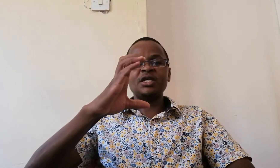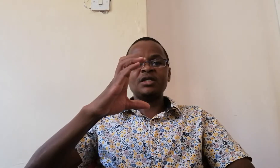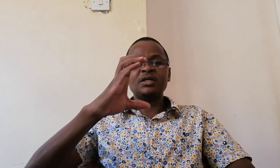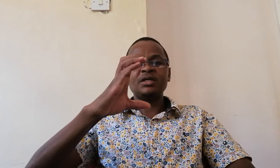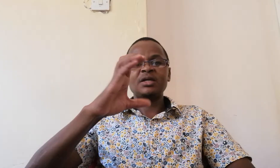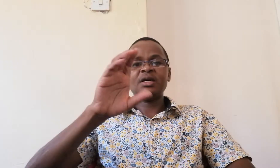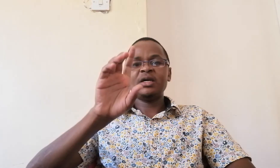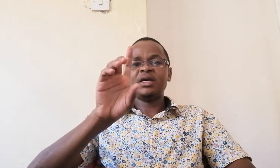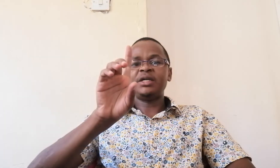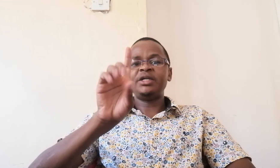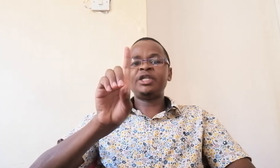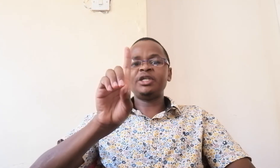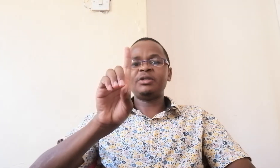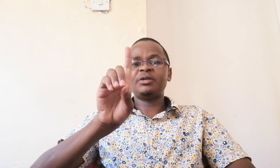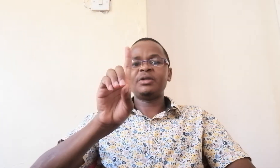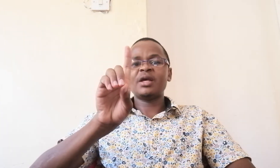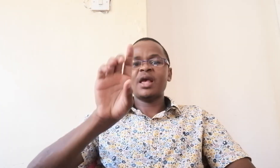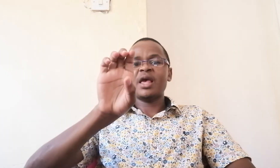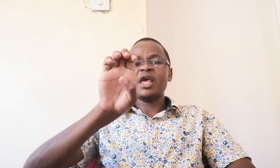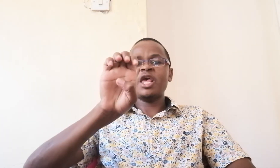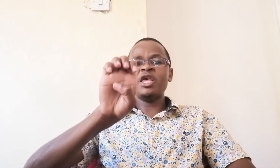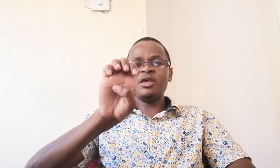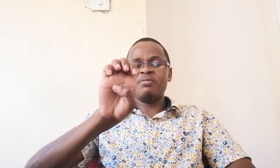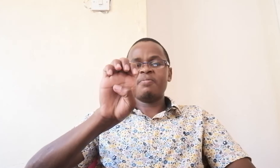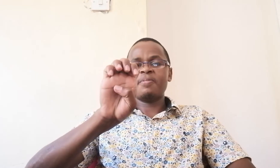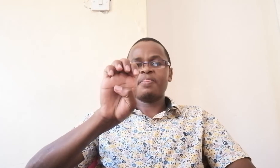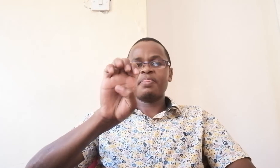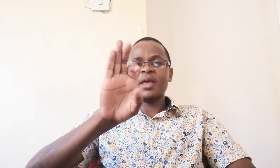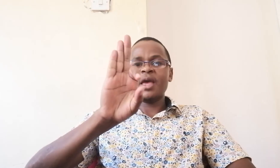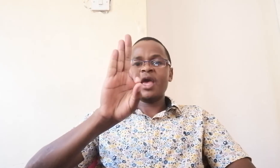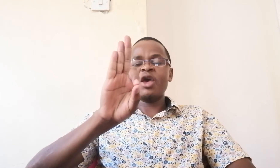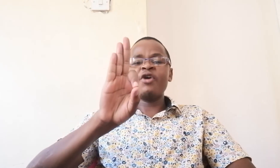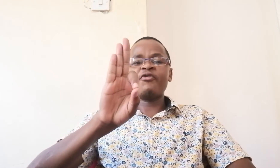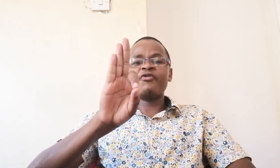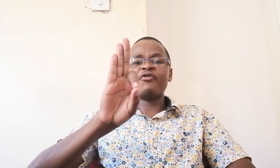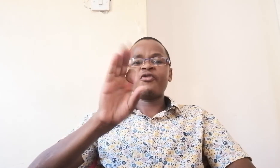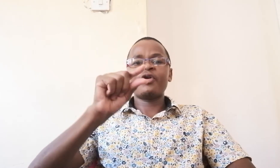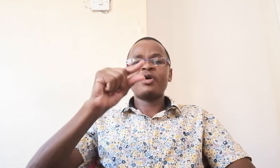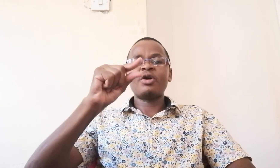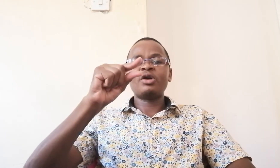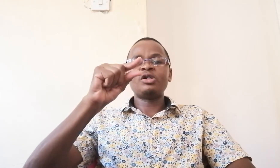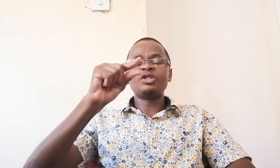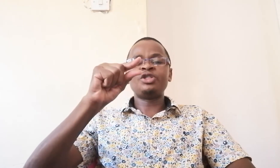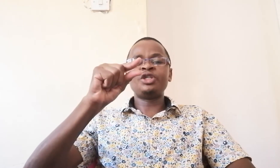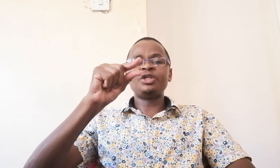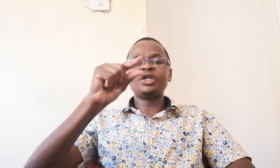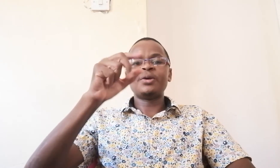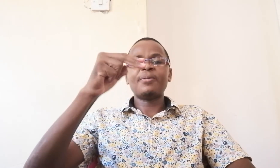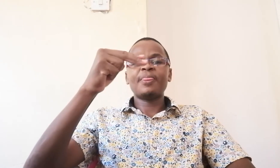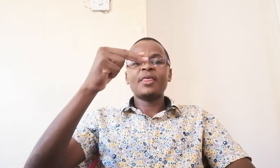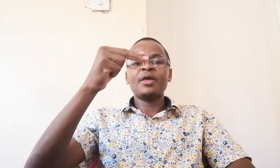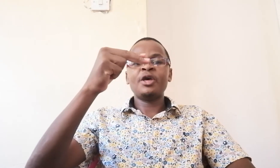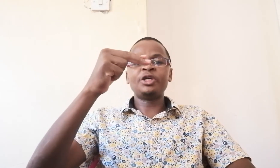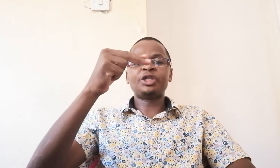C, D, E, F, G,